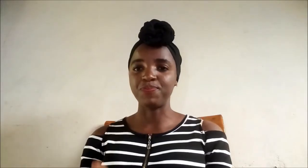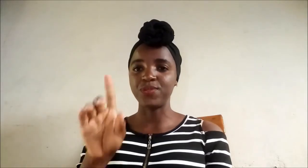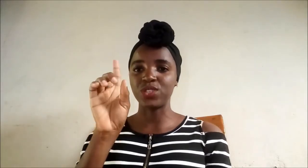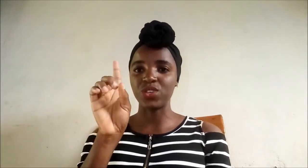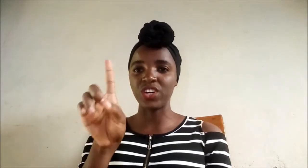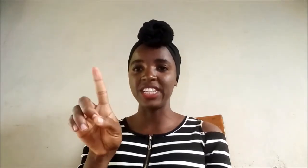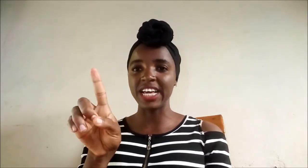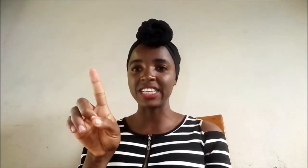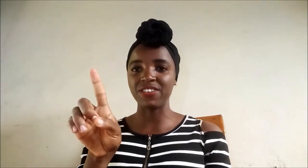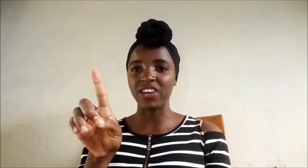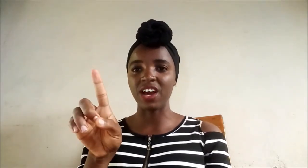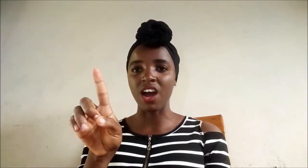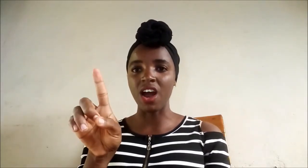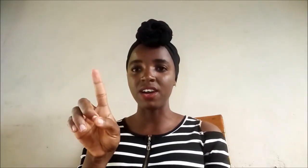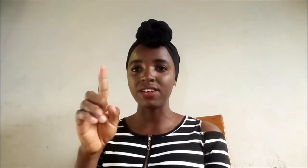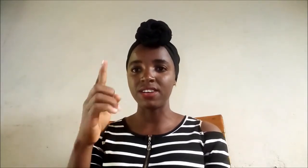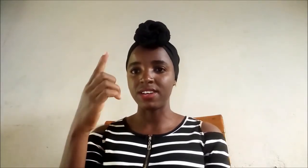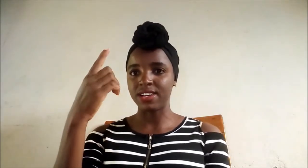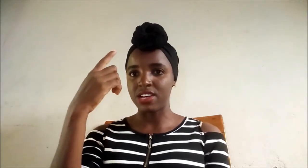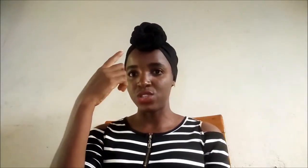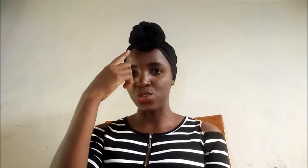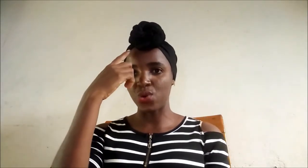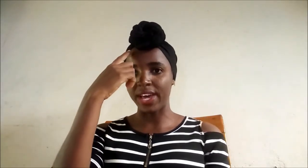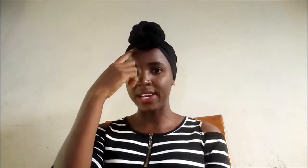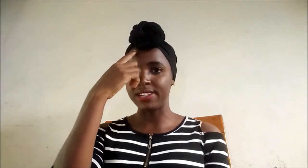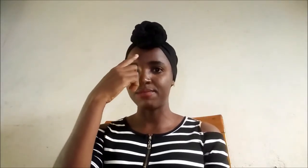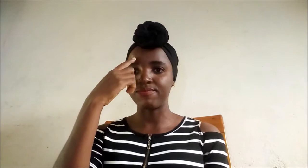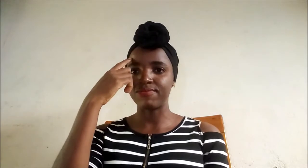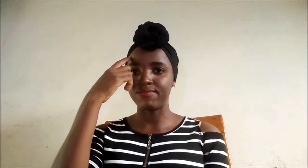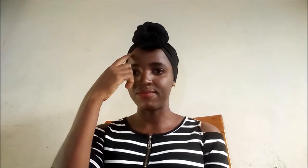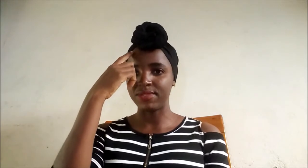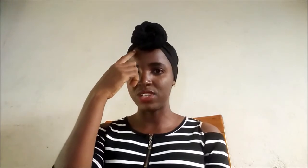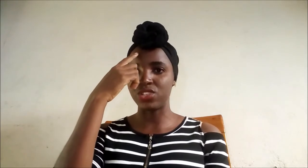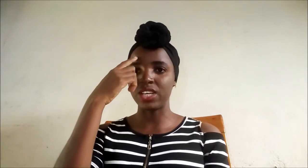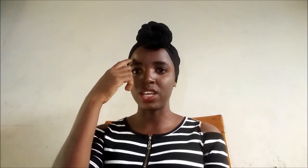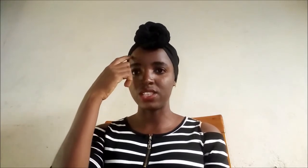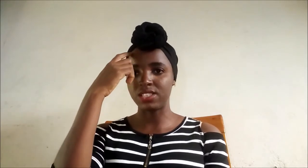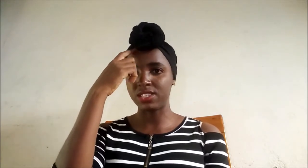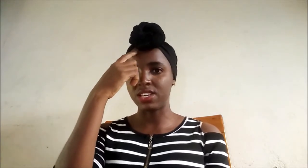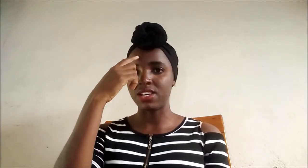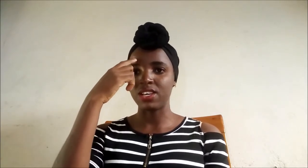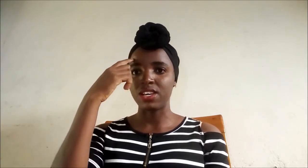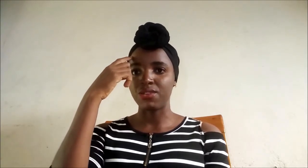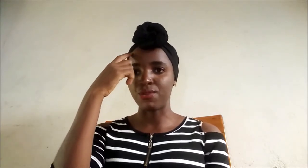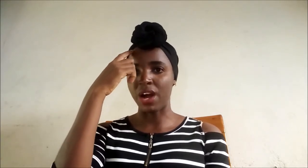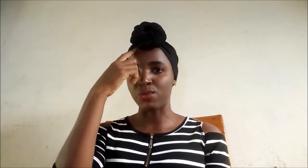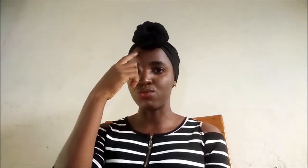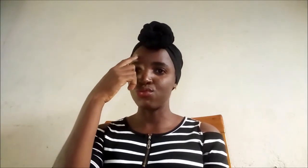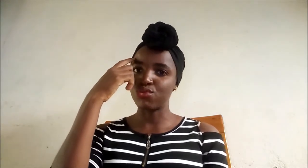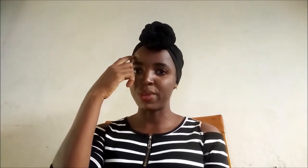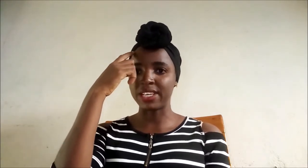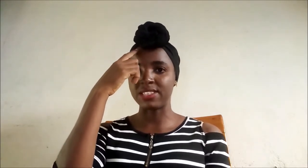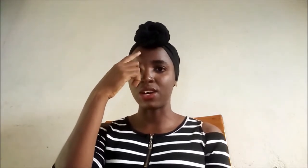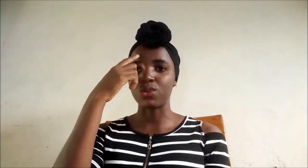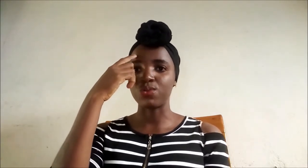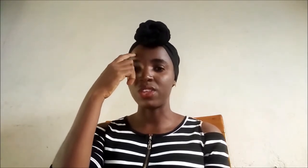So your index finger to your head, then you take it round, make a circle.